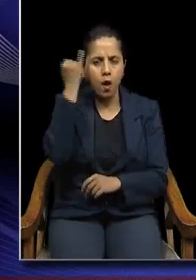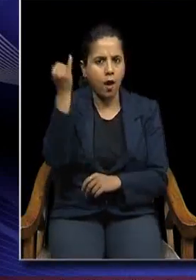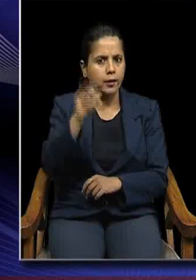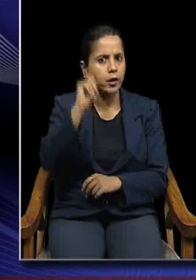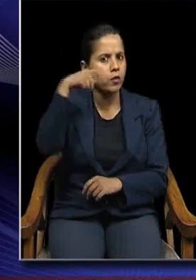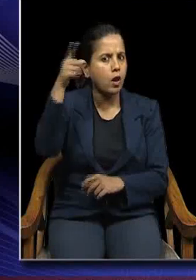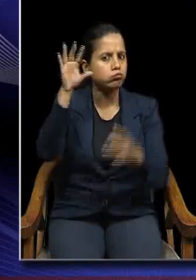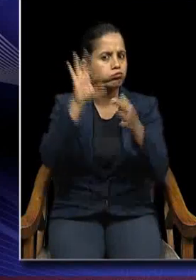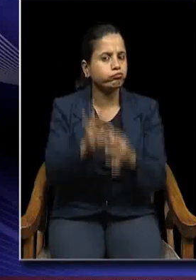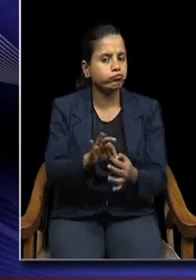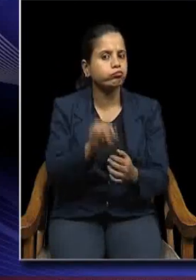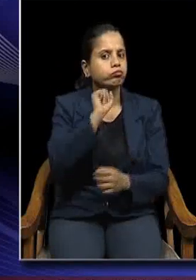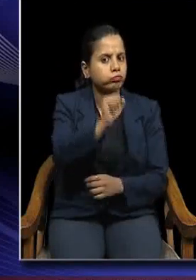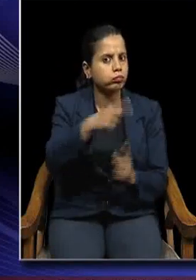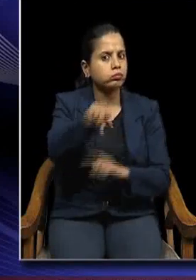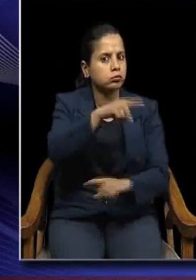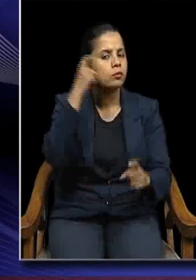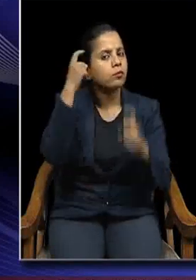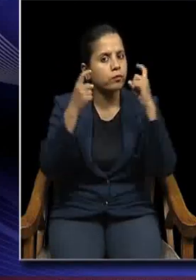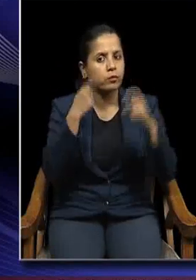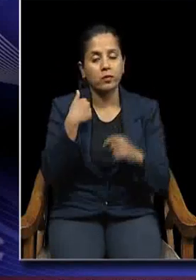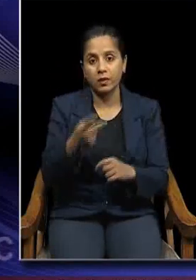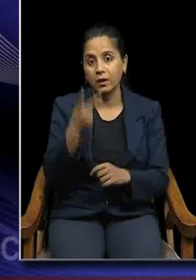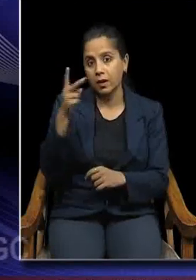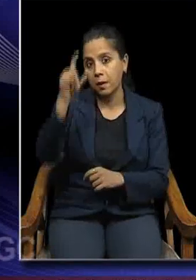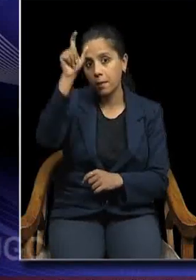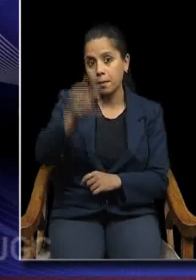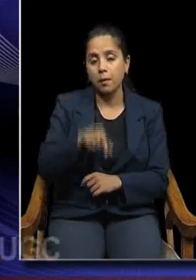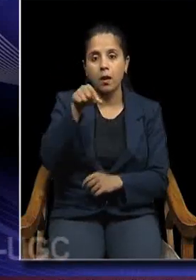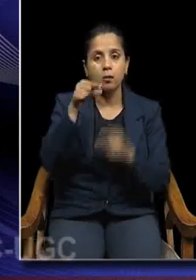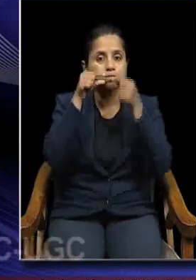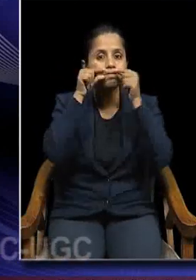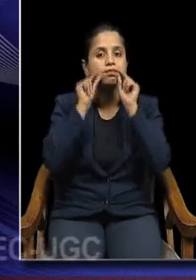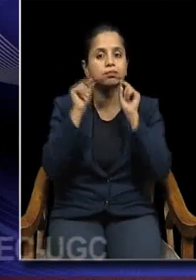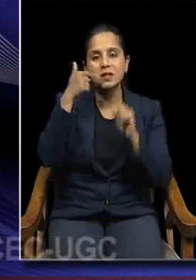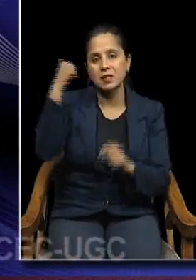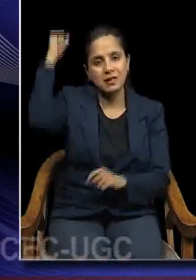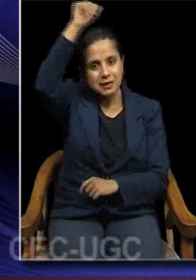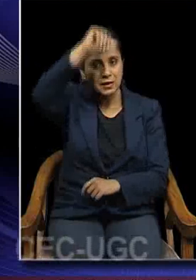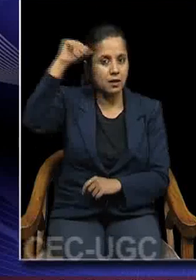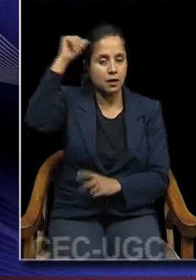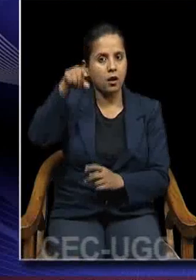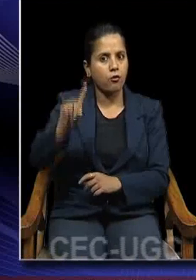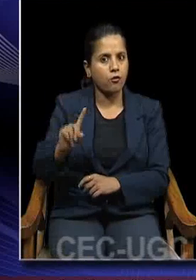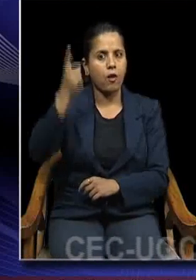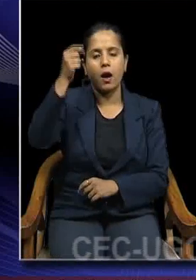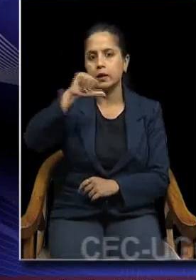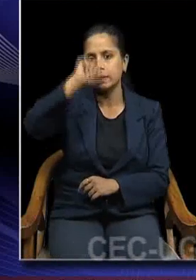films. And we find that Bal Gangadhar Tilak was the first national leader who exhibited his interest in